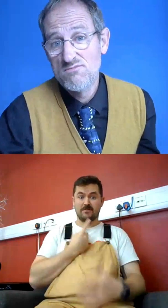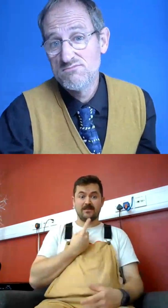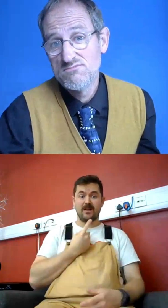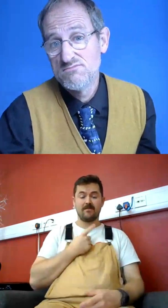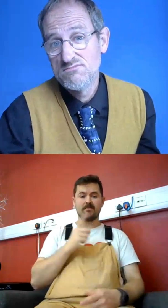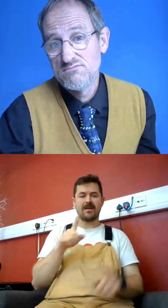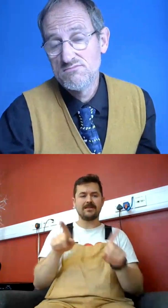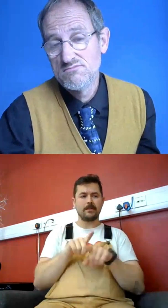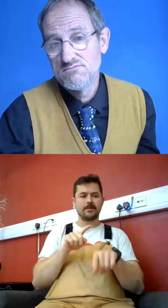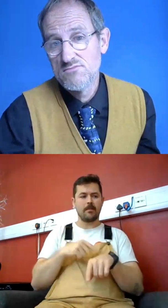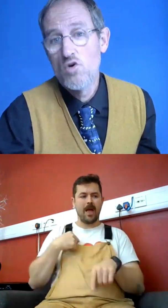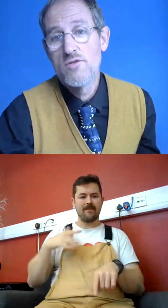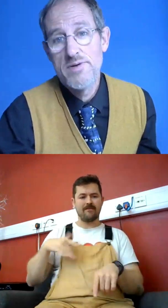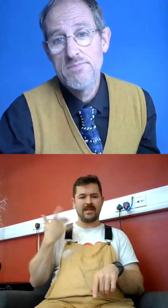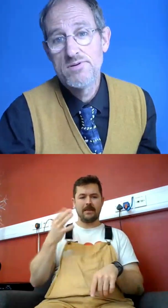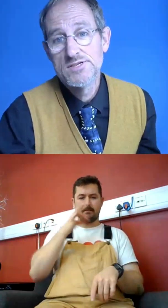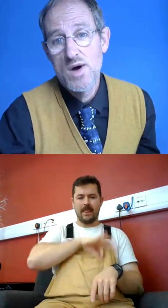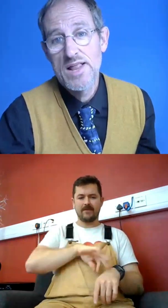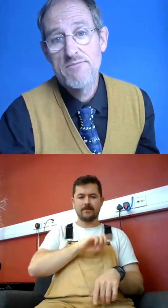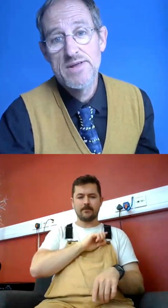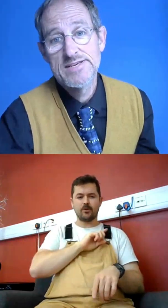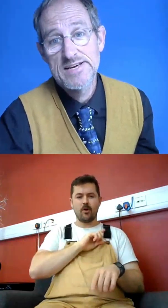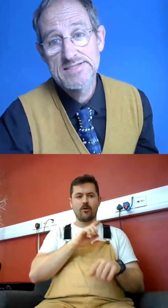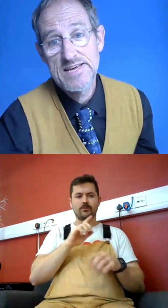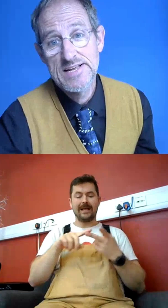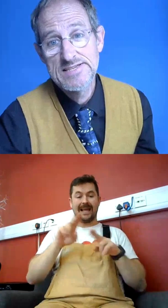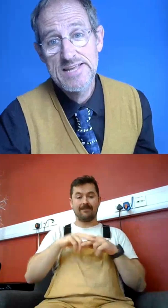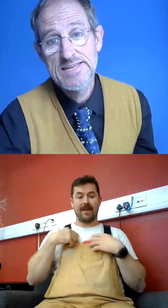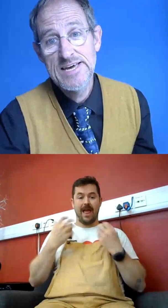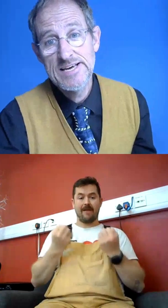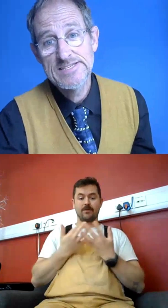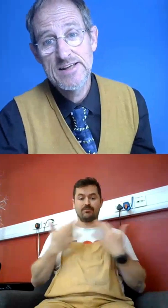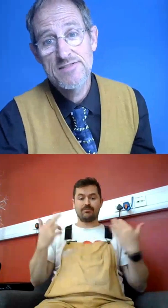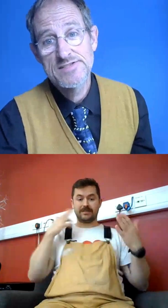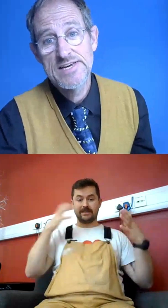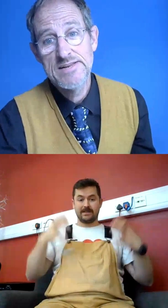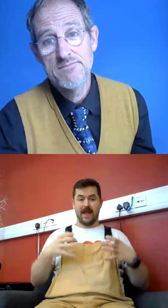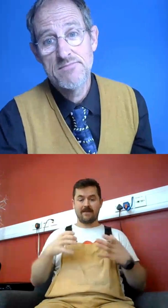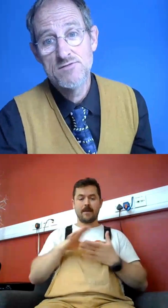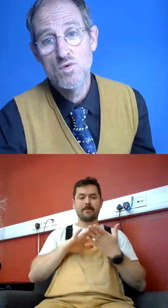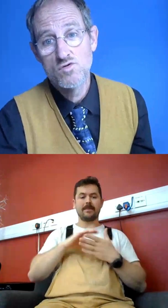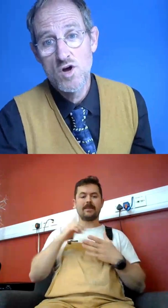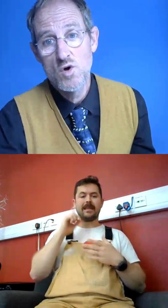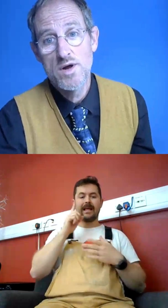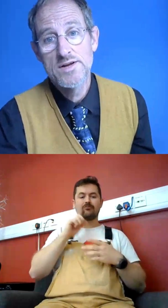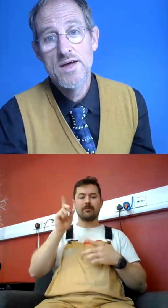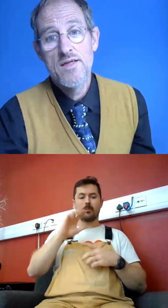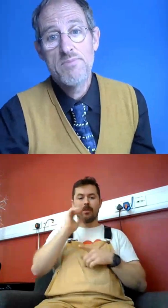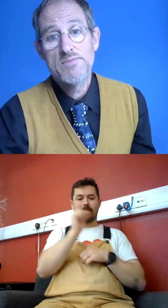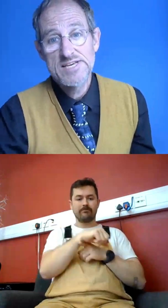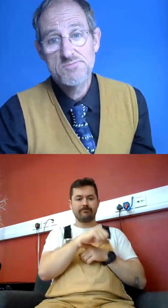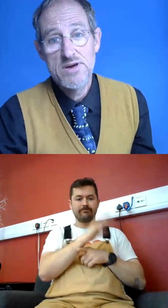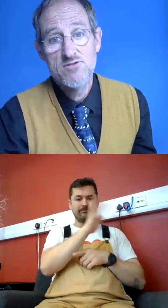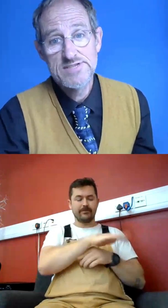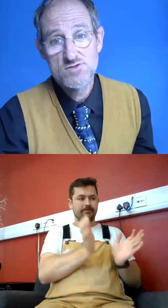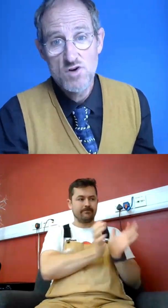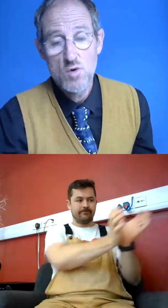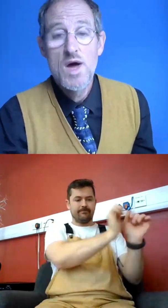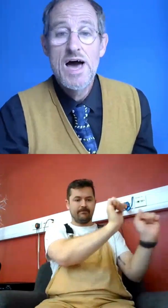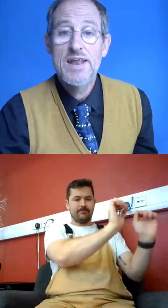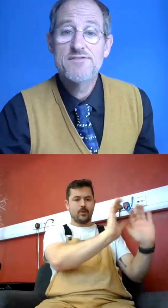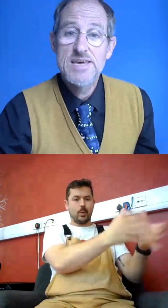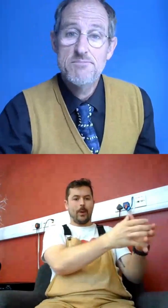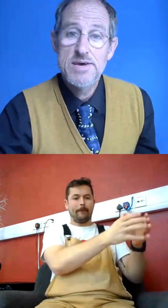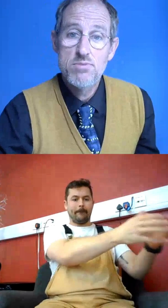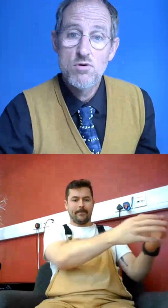myself, but other people as well. I've been here, as I said, nearly 10 years, and I've seen my role grow and people's experiences